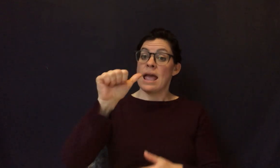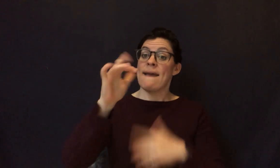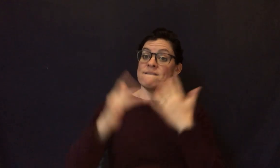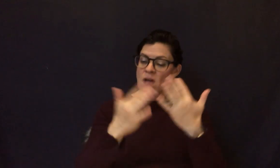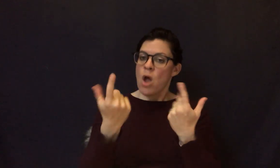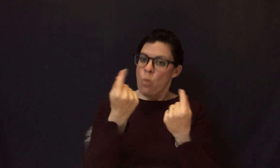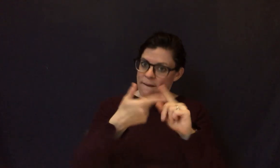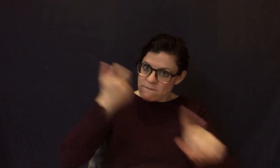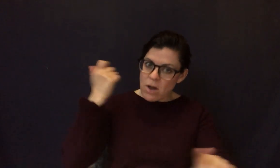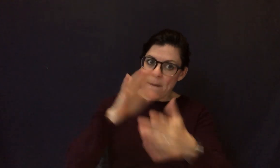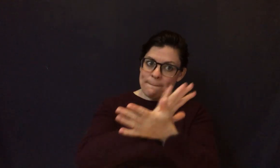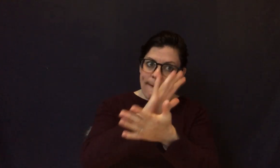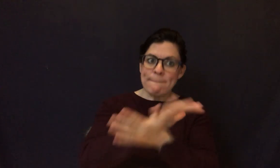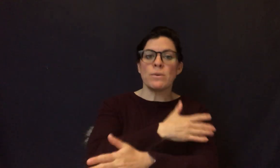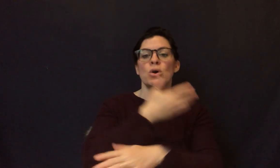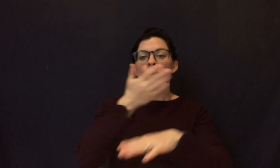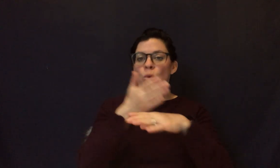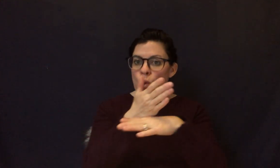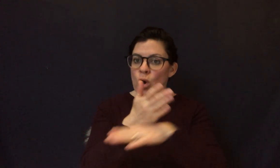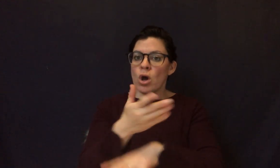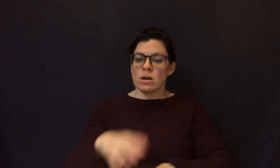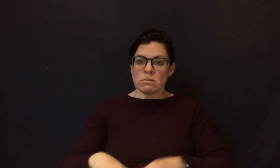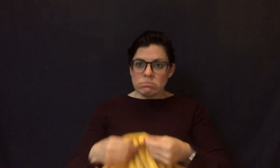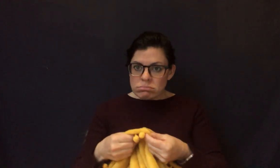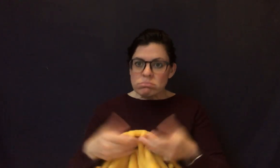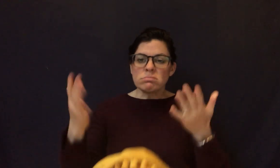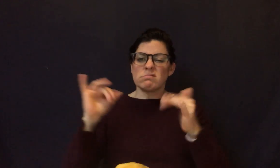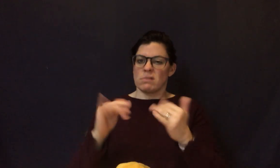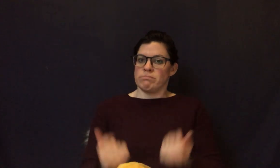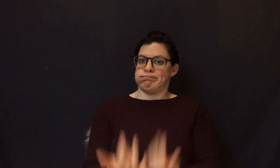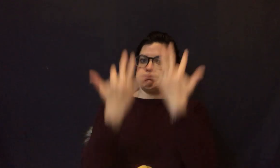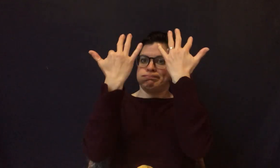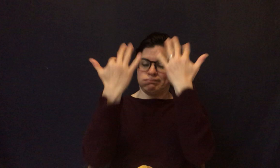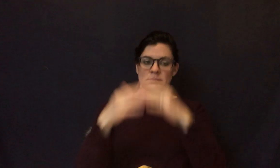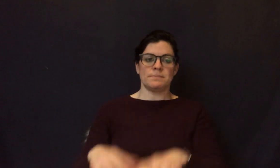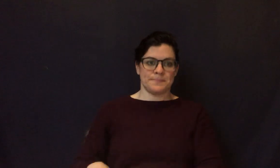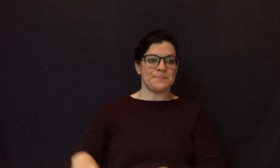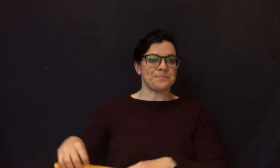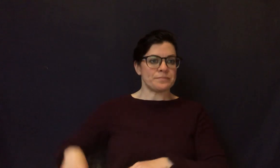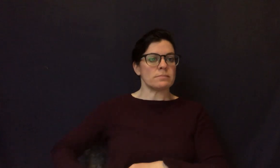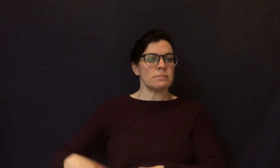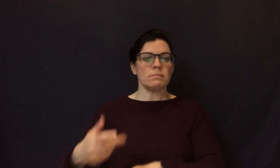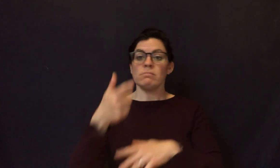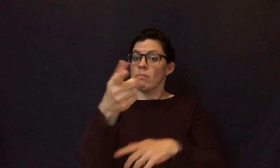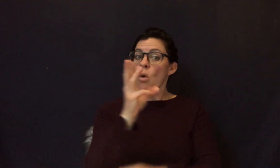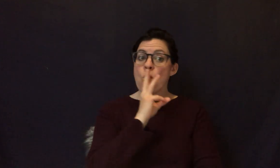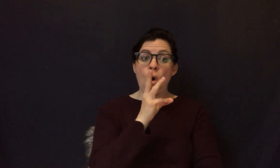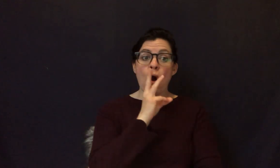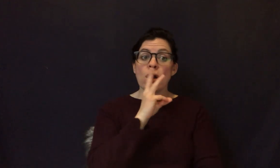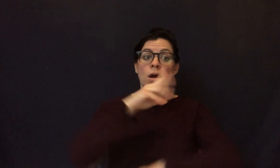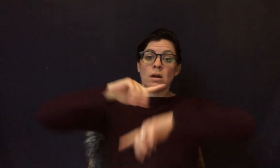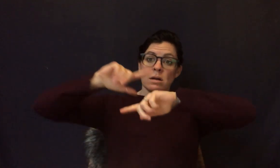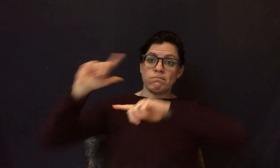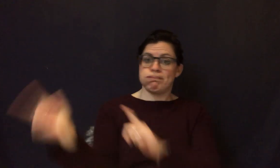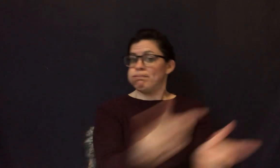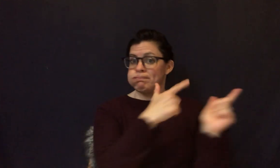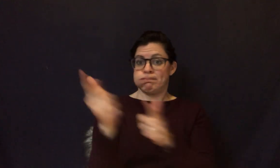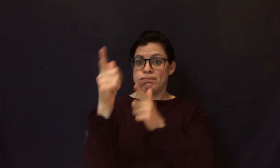a Class A fire without any type of a hassle. Mm-hmm. Okay? Paper, wood,